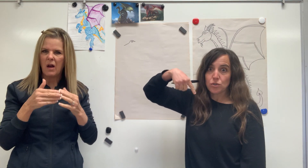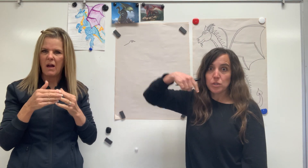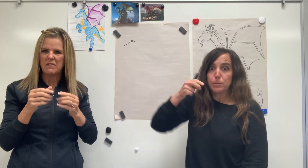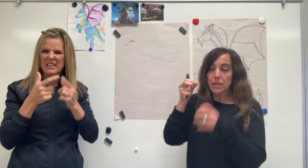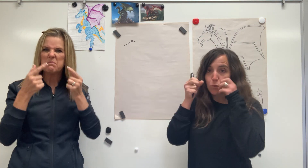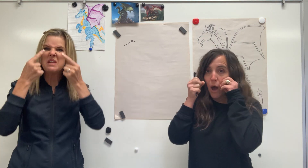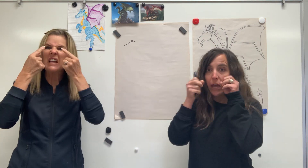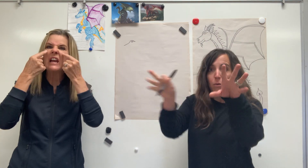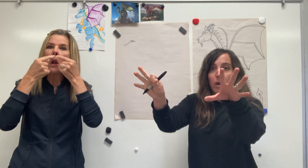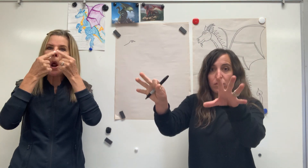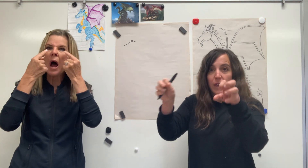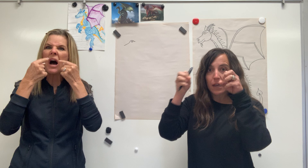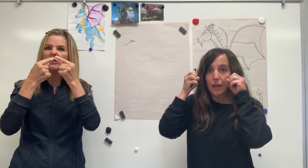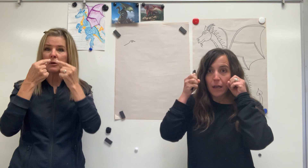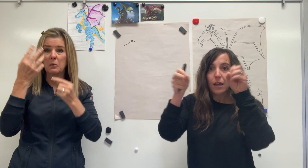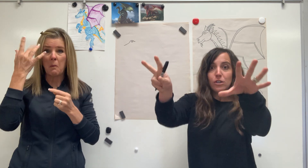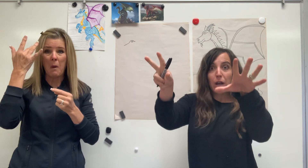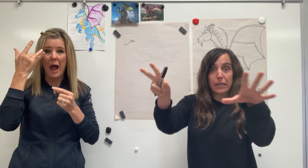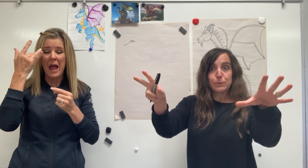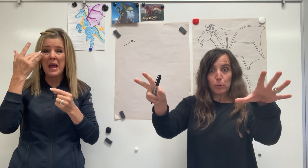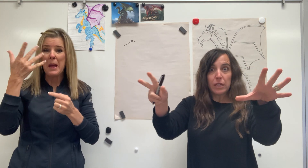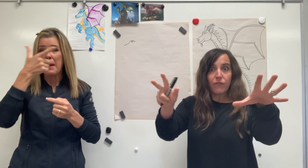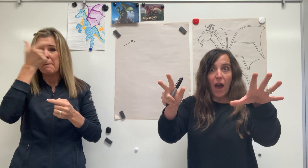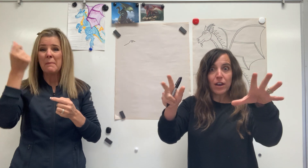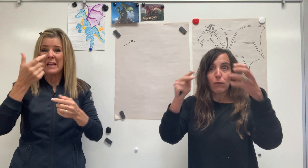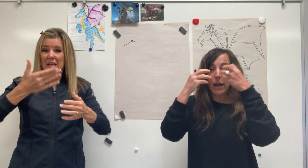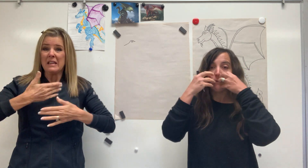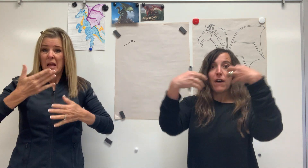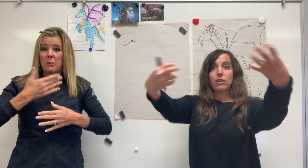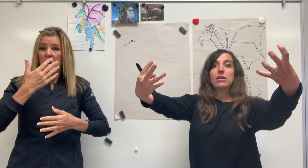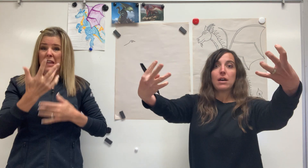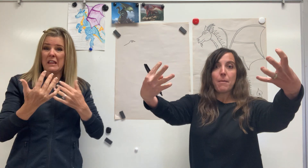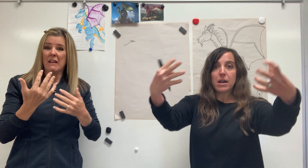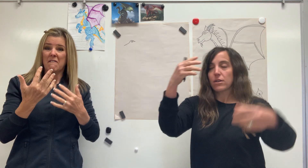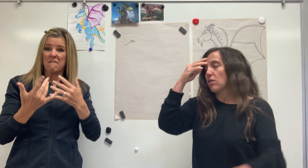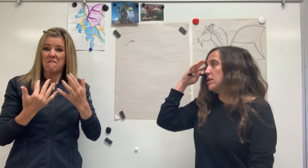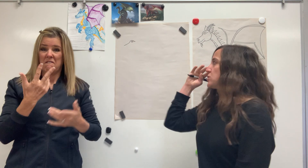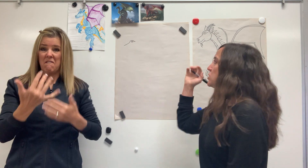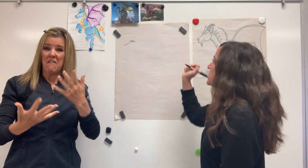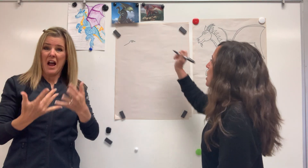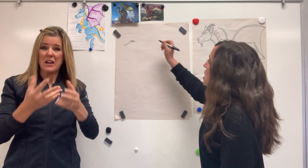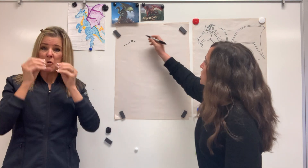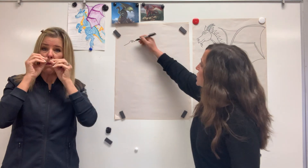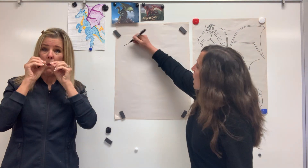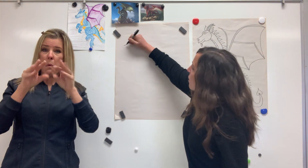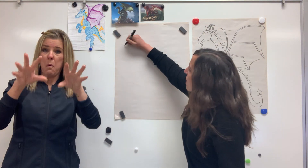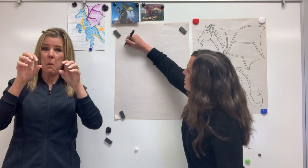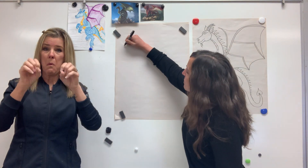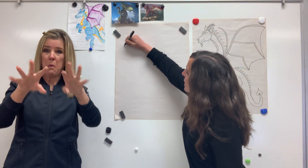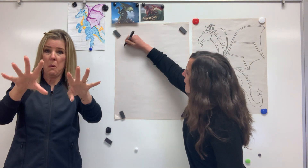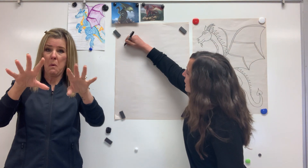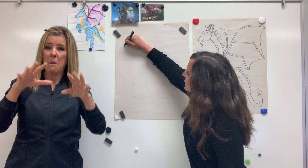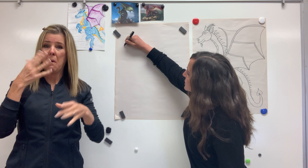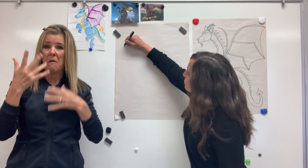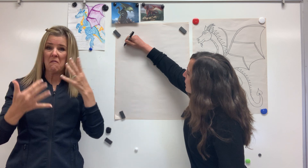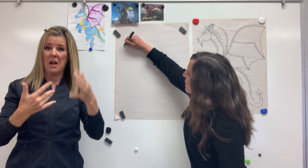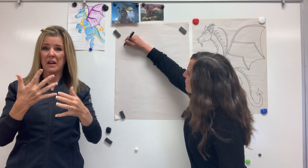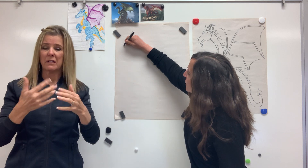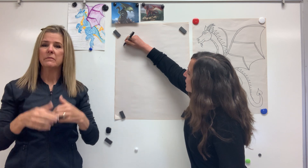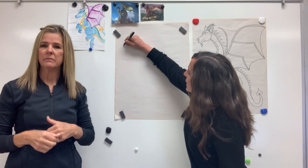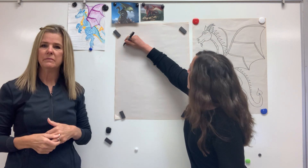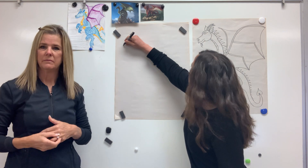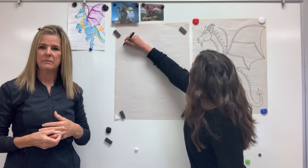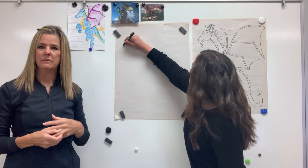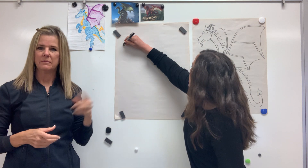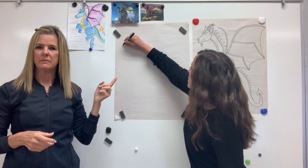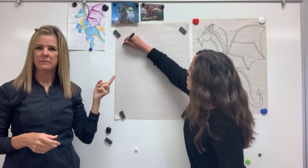big nostrils because why? Why do you think? Dragons breathe fire, right? And fire can come out of their nostrils. So I'm gonna make this bump